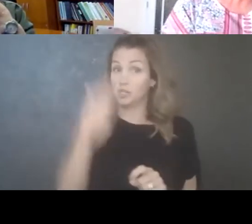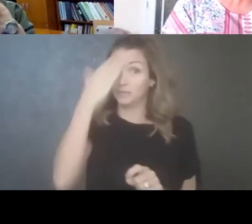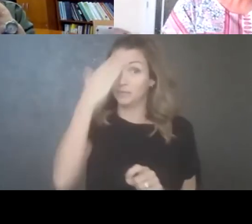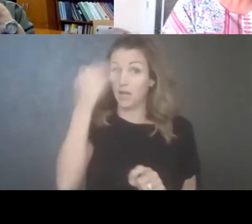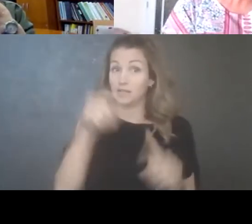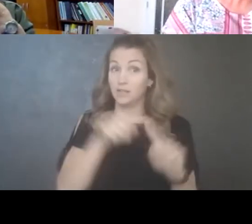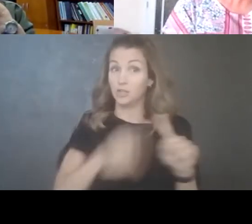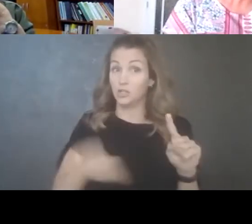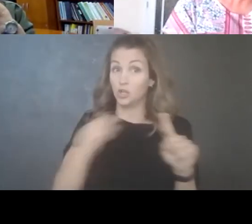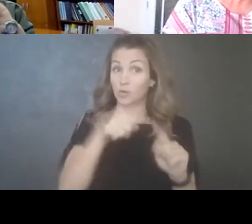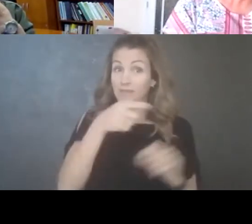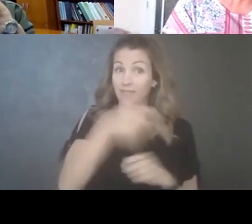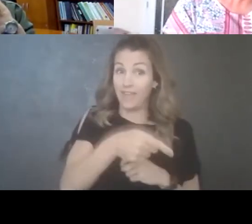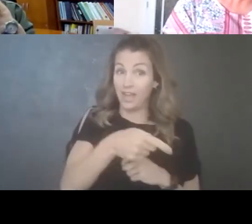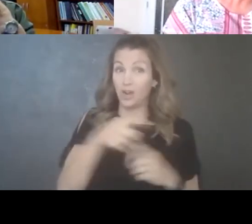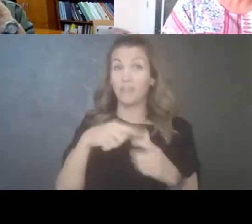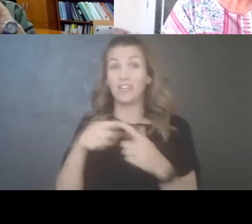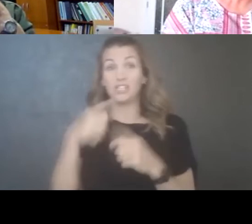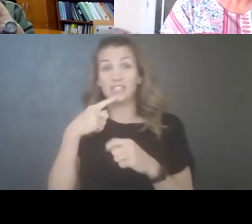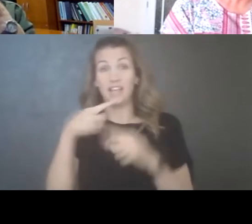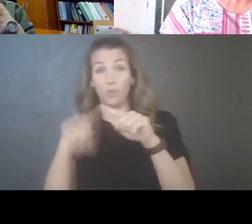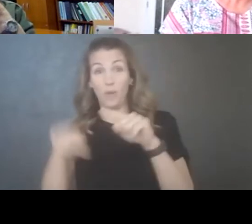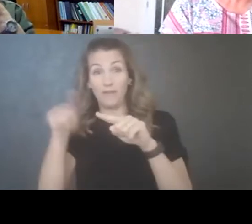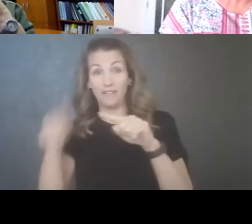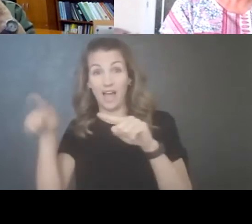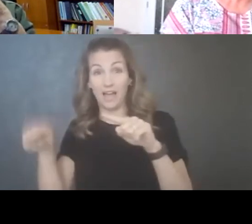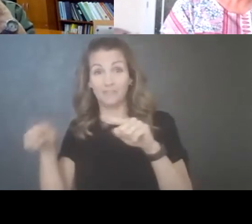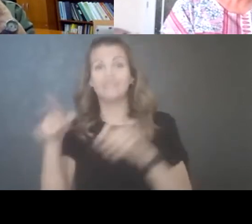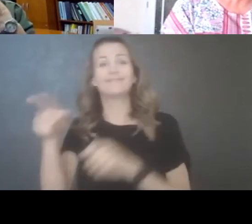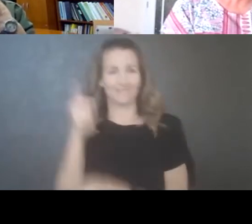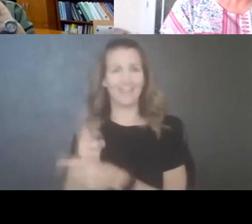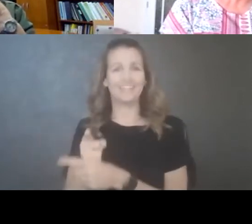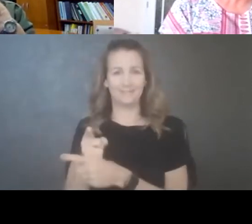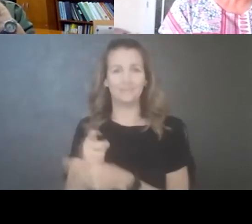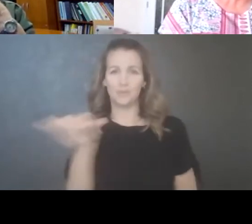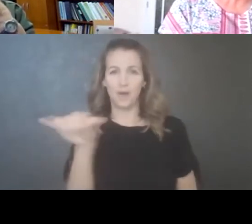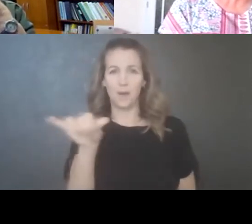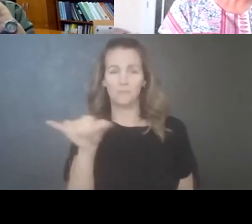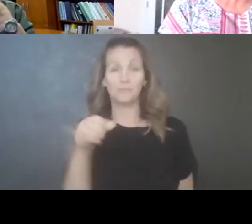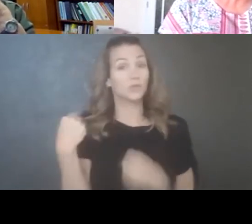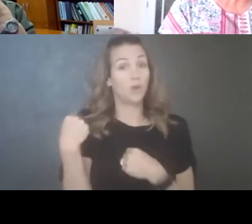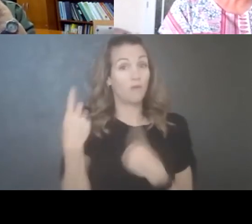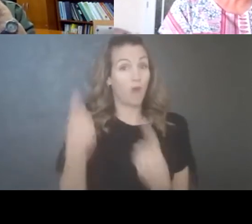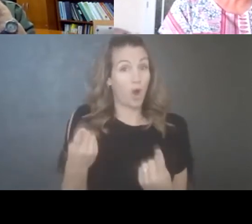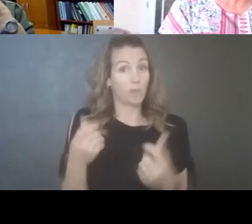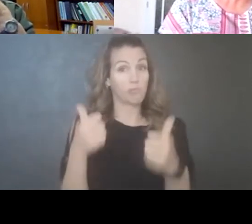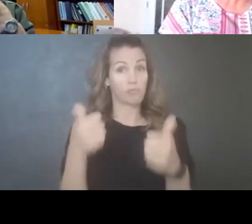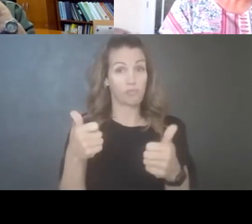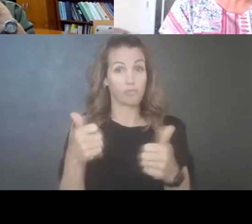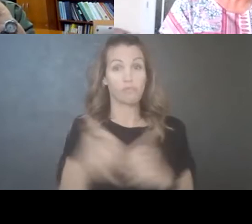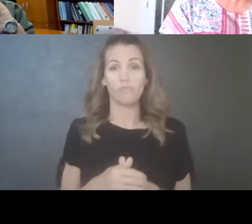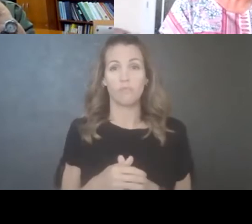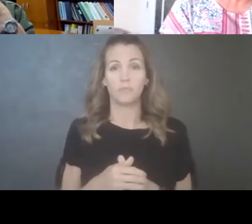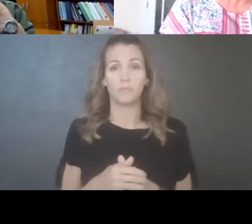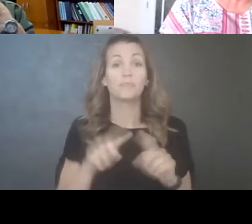then Bevan said the wavy line was on this one, and you got that one right as well. So far, so good. But not